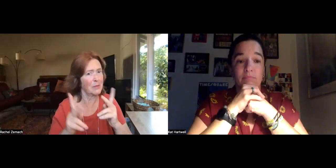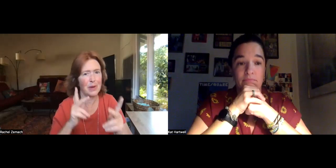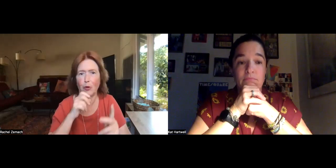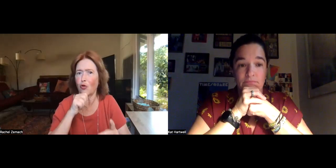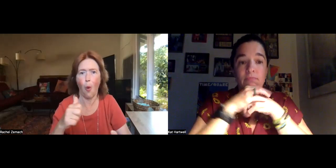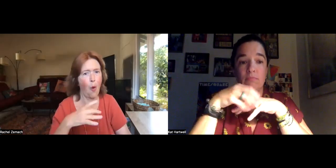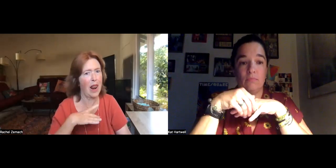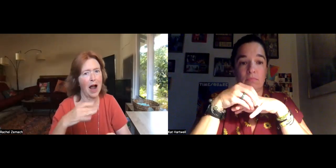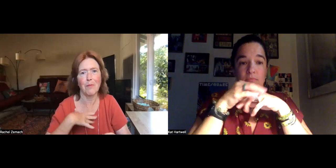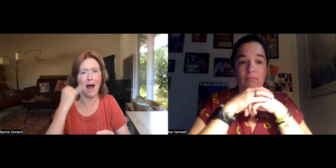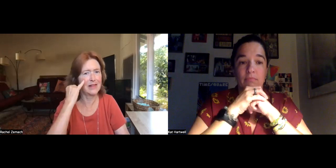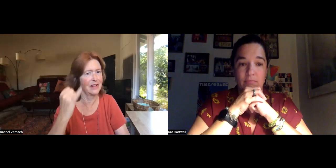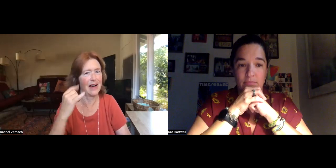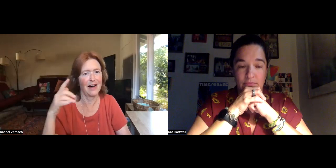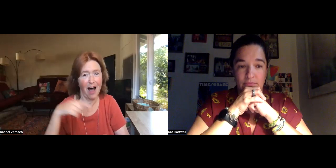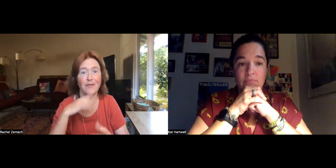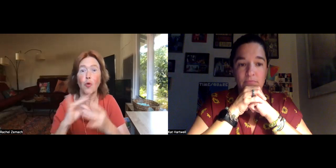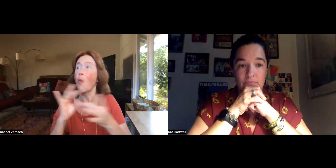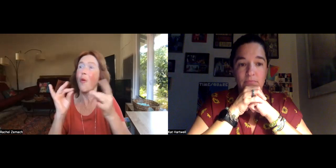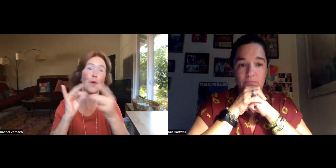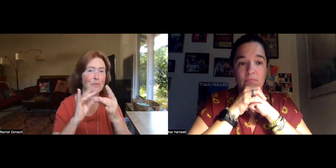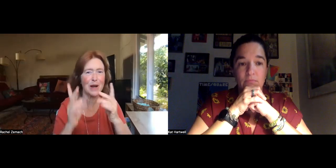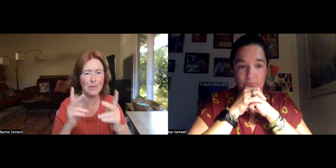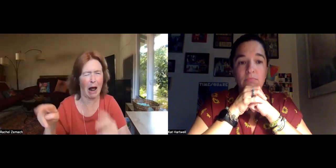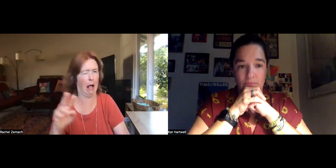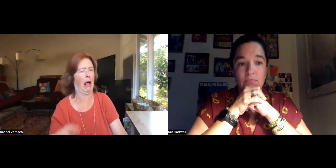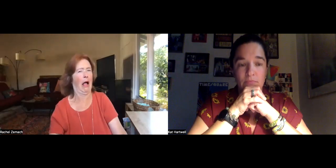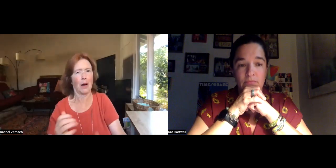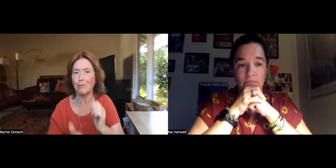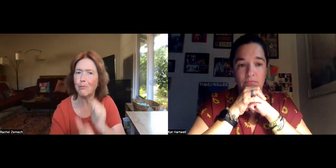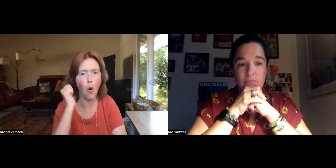people don't like my idea. Poor paper. Voice.